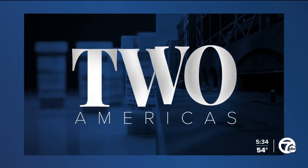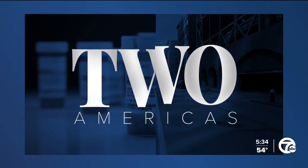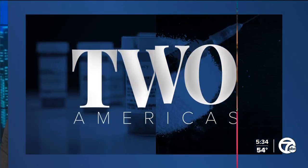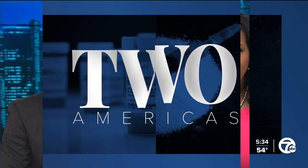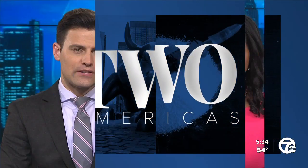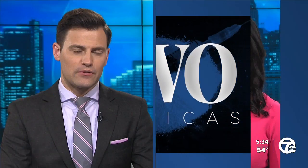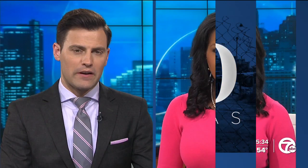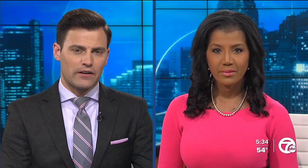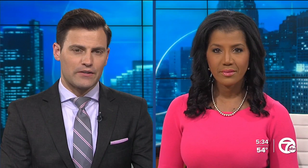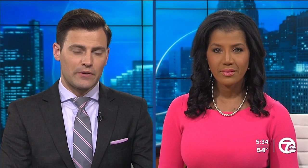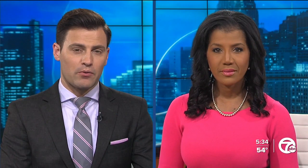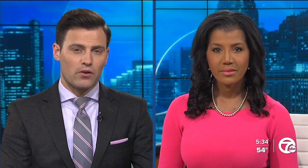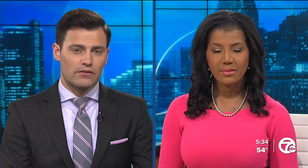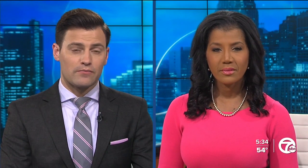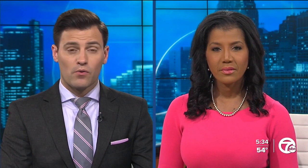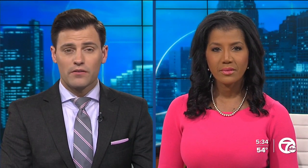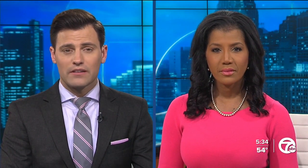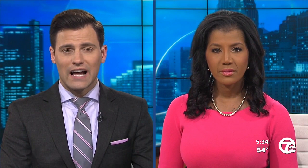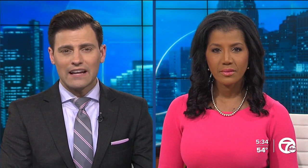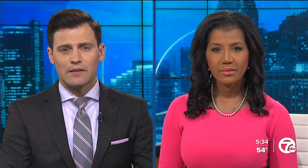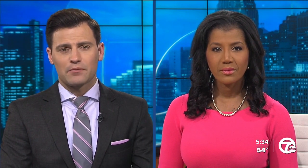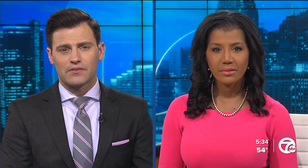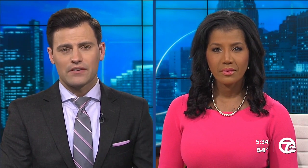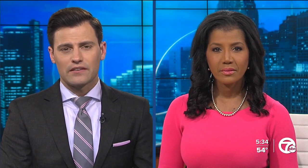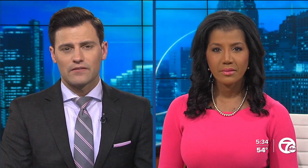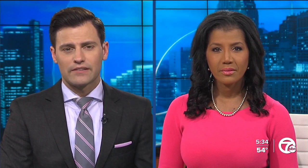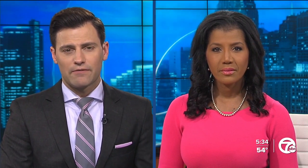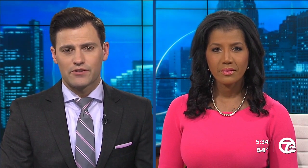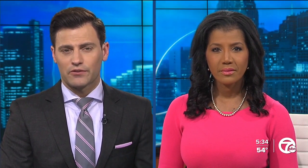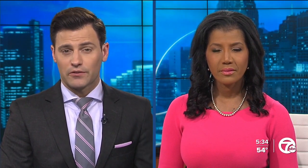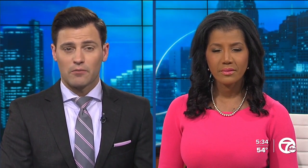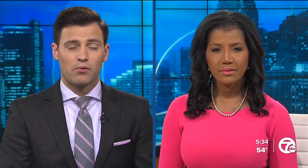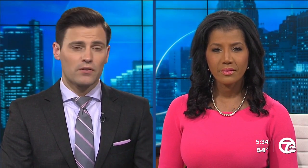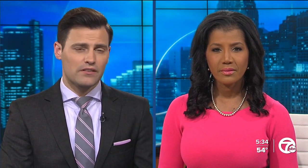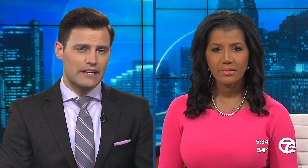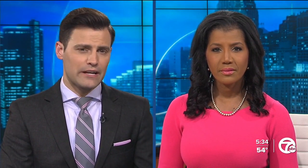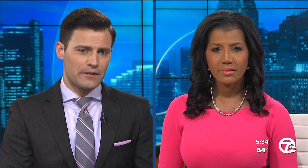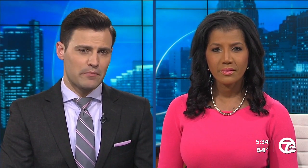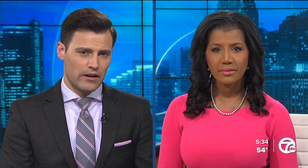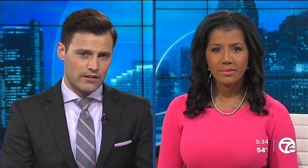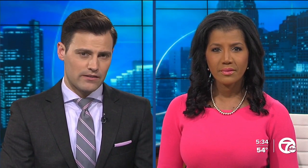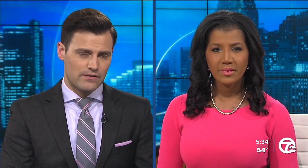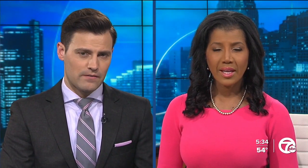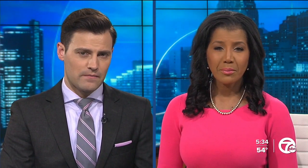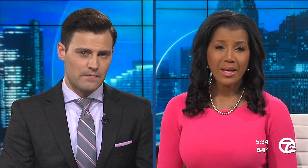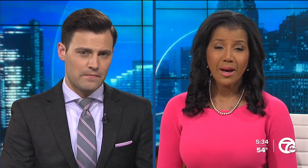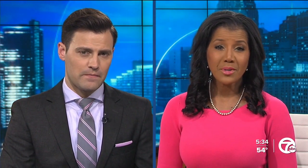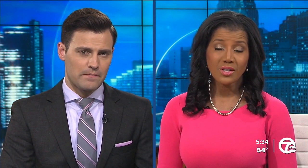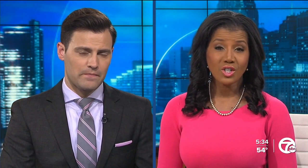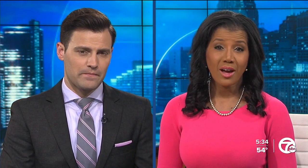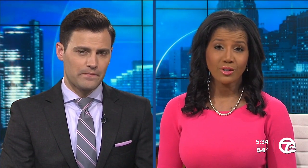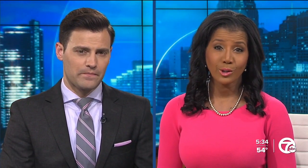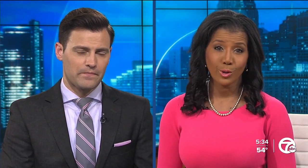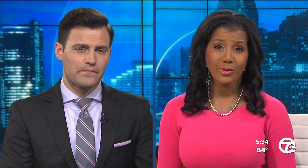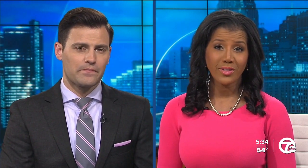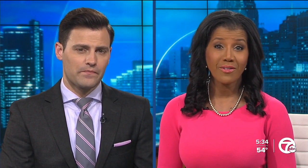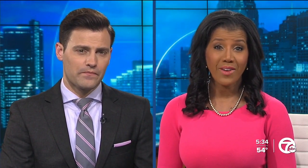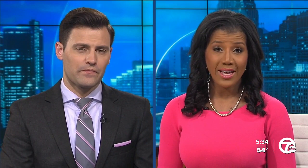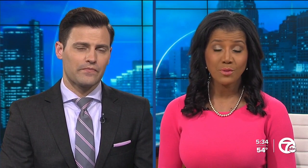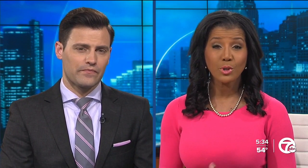In tonight's Two Americas report, more than 90% of deaf children are born to hearing parents. And it may come as a shock to learn that the vast